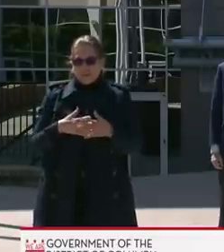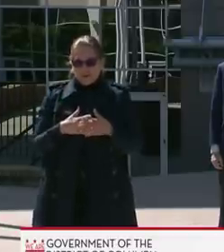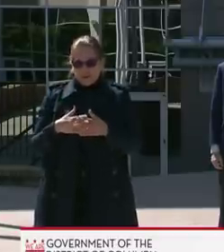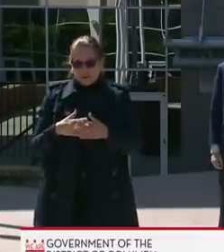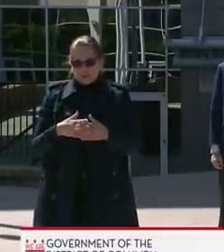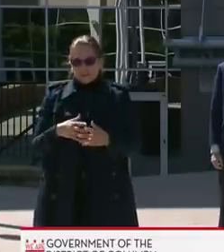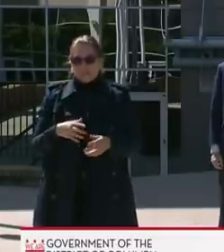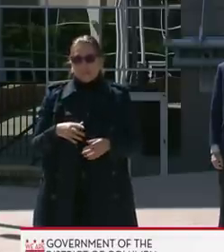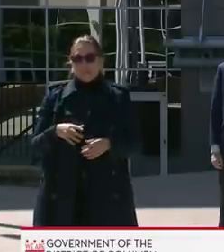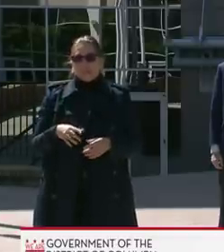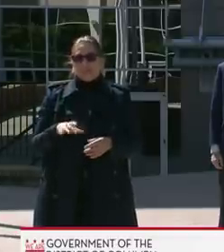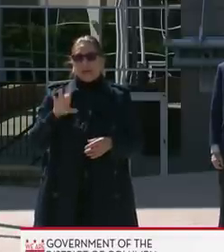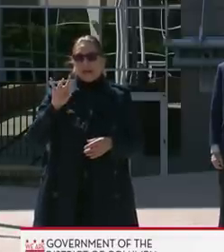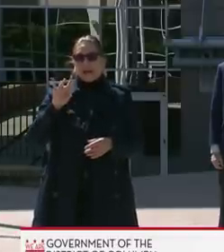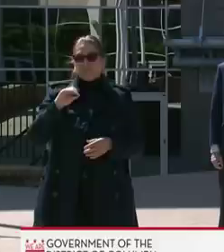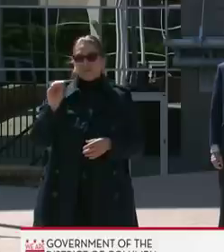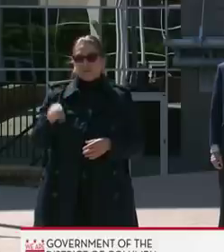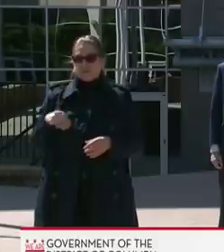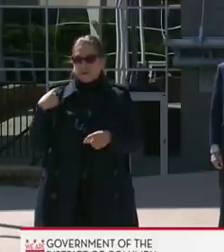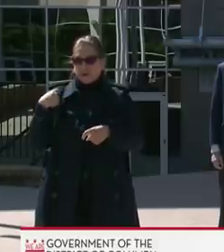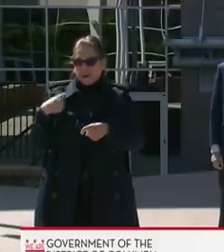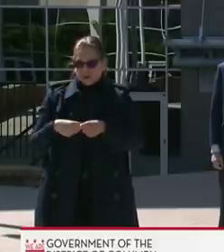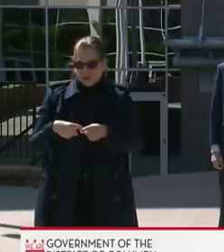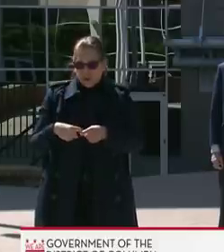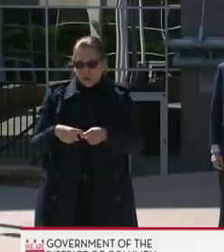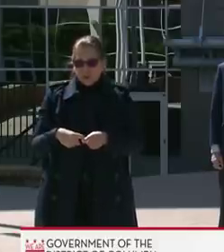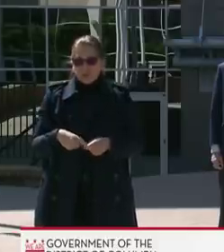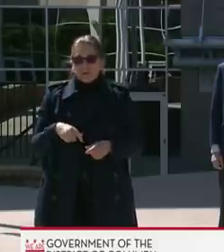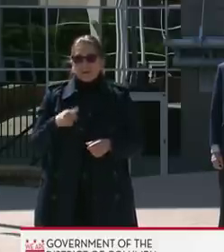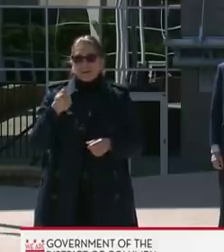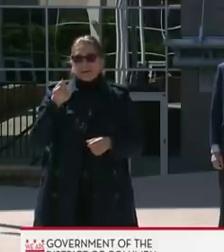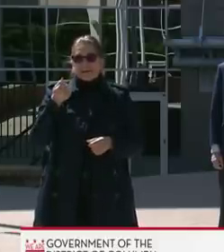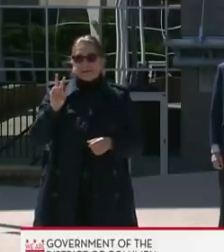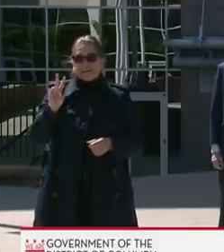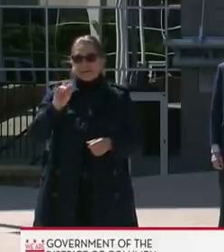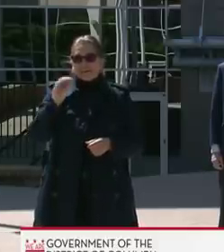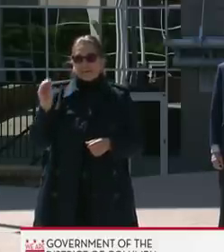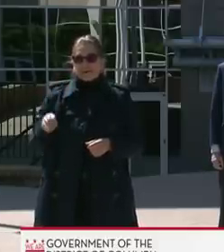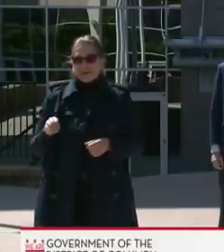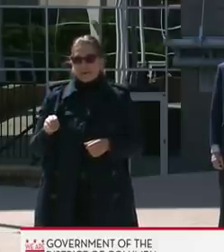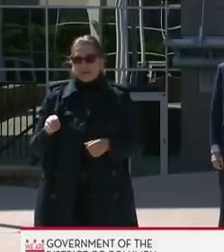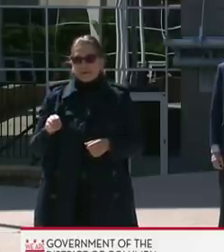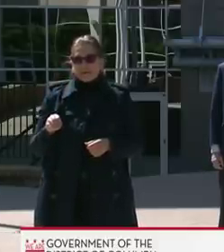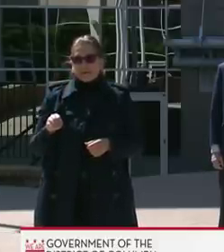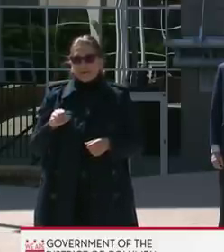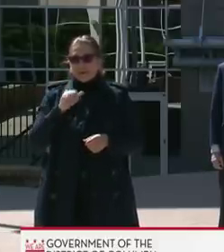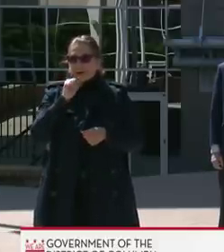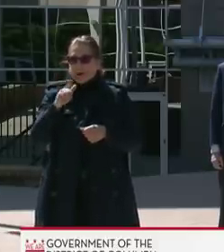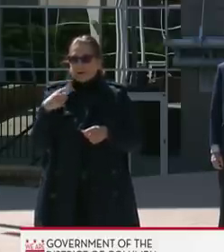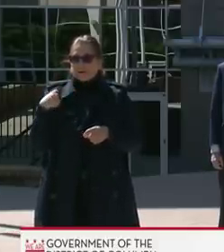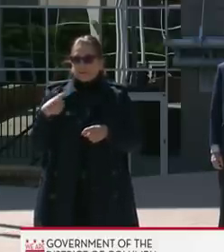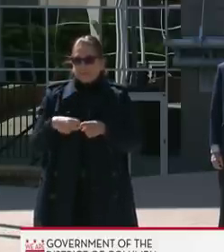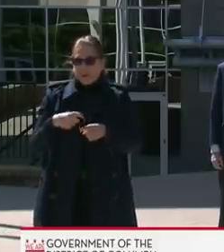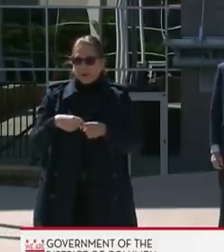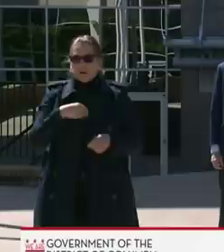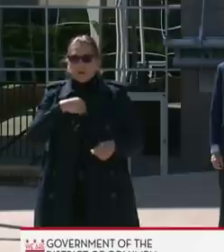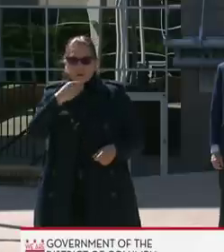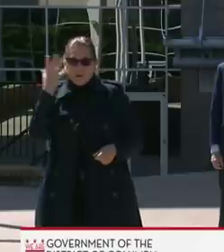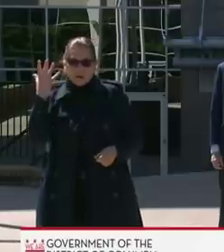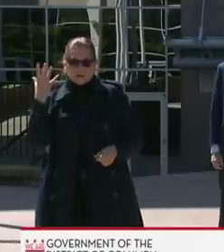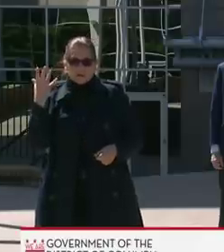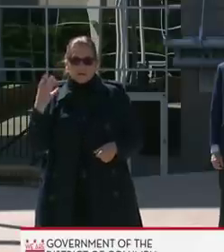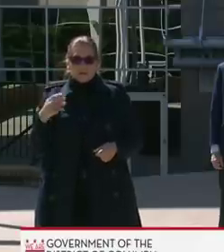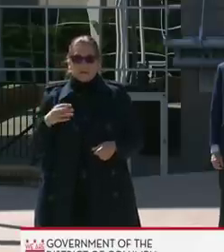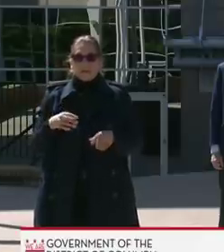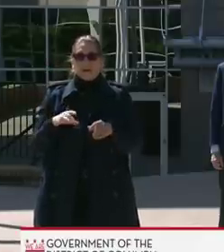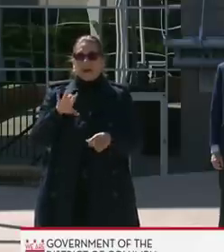are Latino, 17% are non-Hispanic white, and 8% fall into